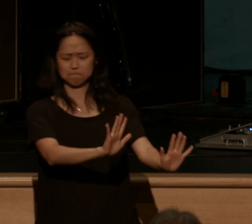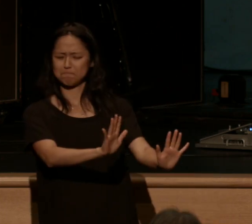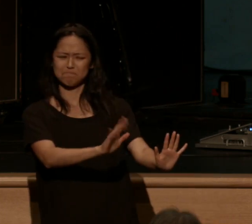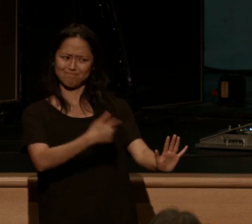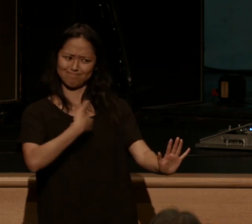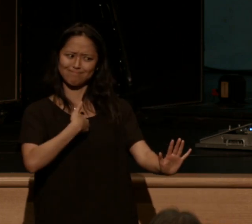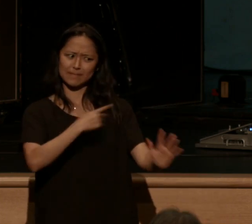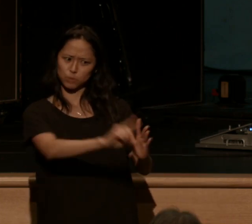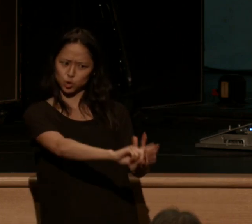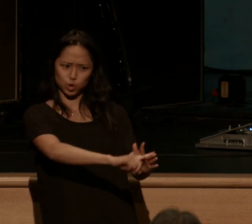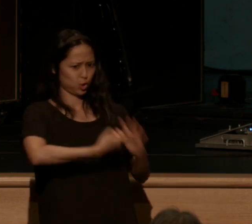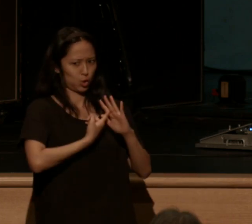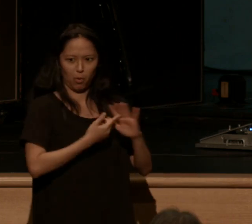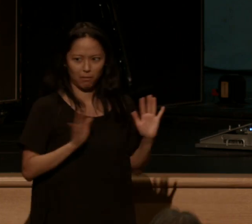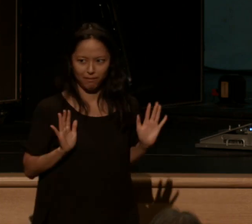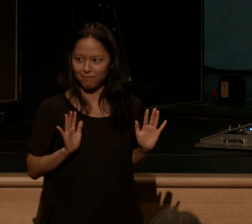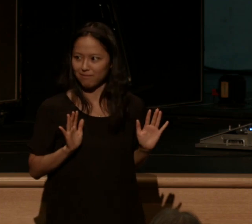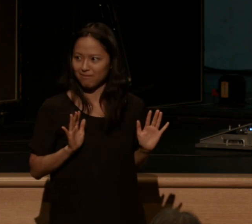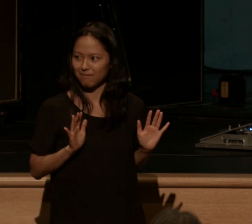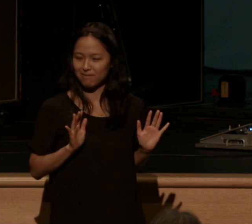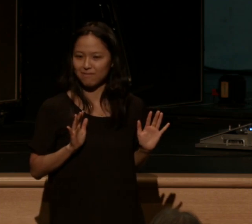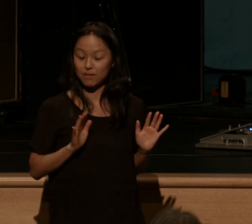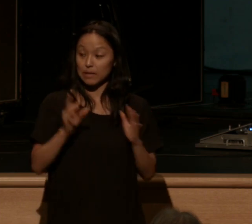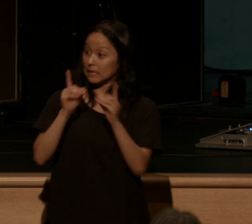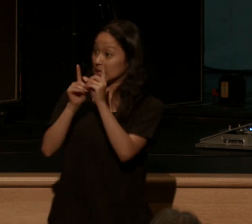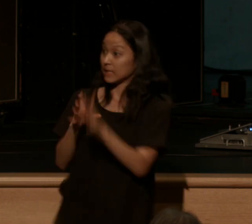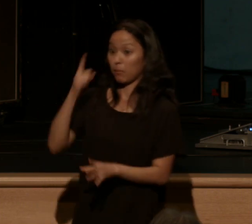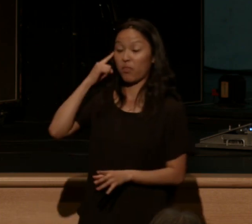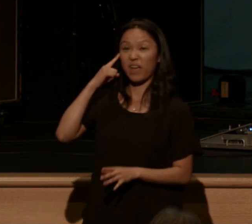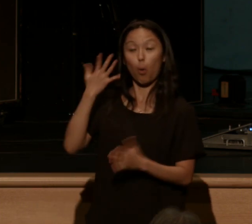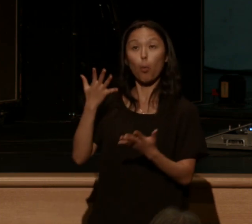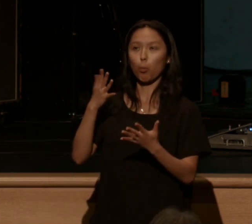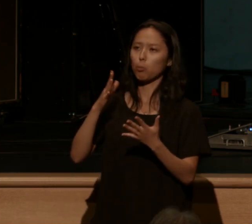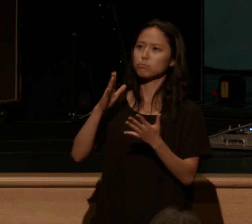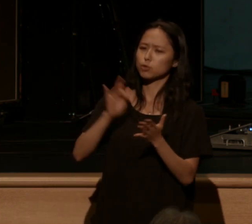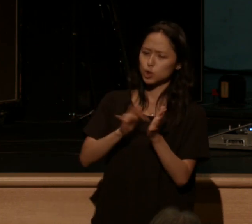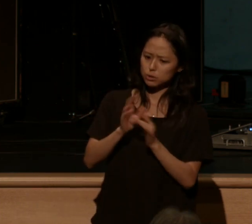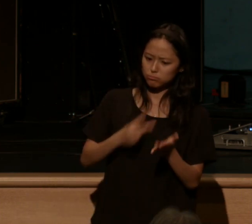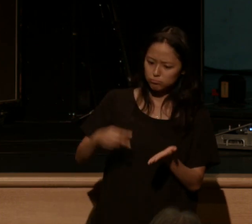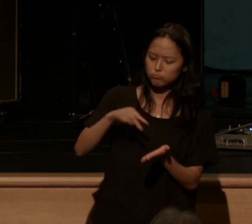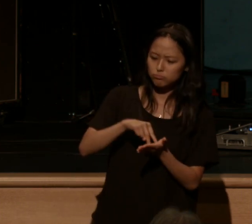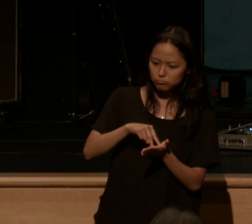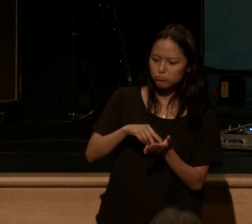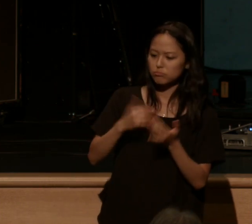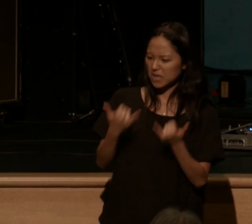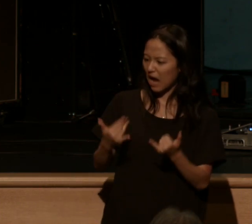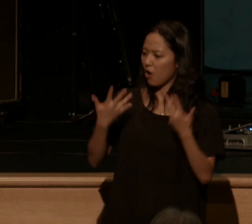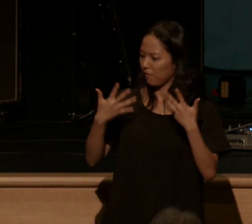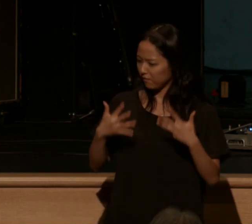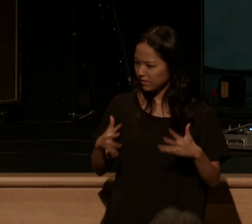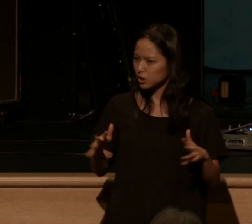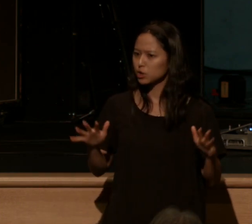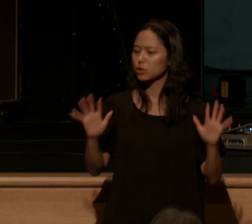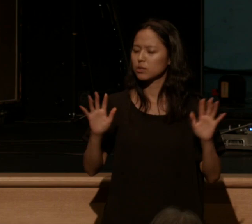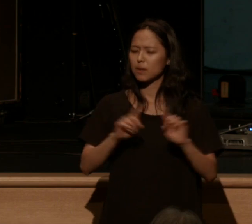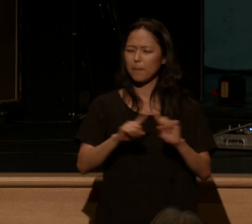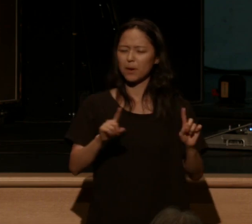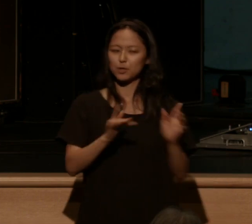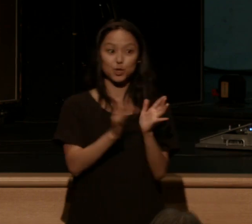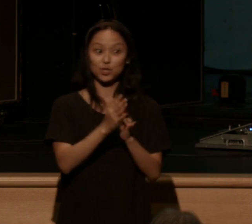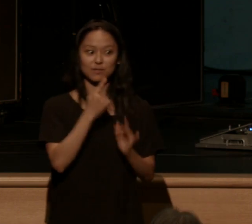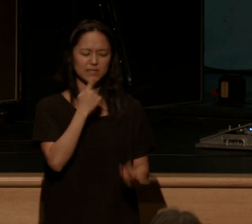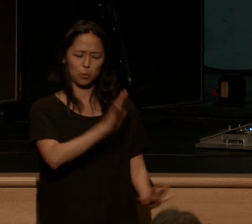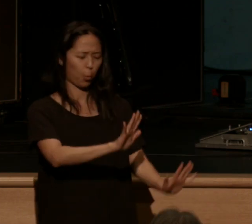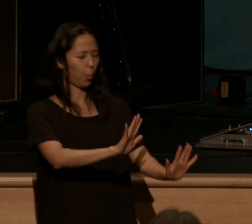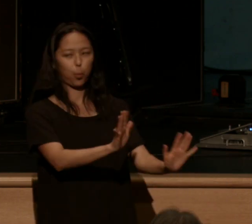I'm just getting started, right? The disciples think the conclusion's being written now. And Jesus is like, well, I'm going to use you. And we're